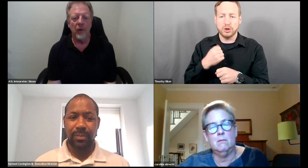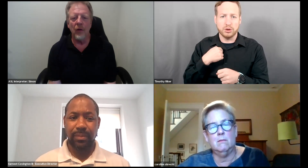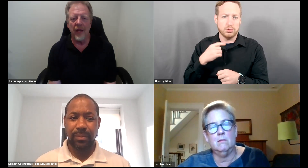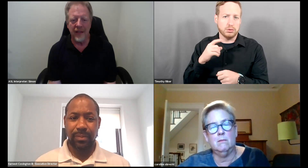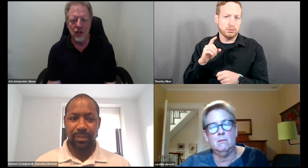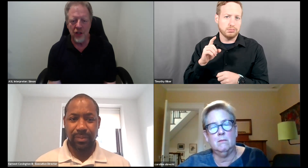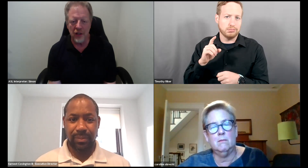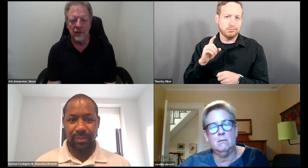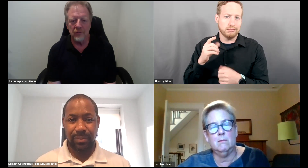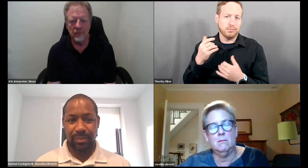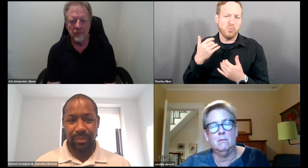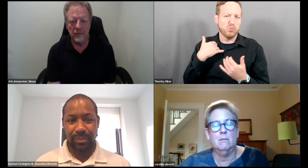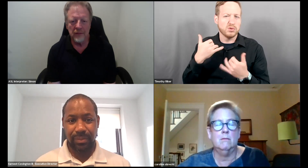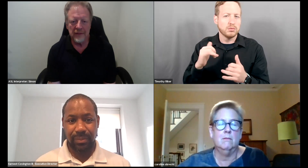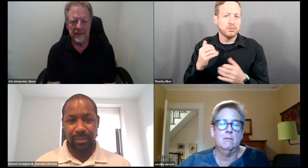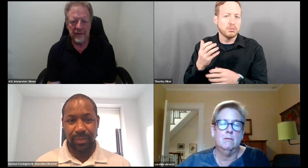And we know that this year,